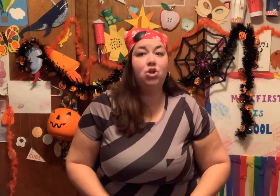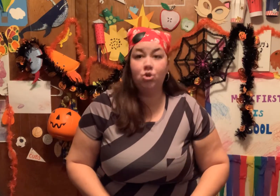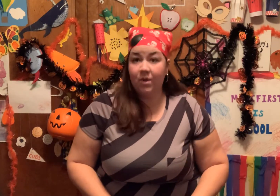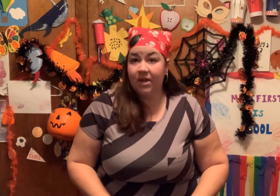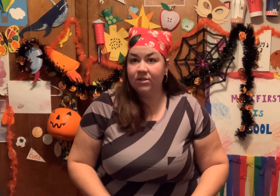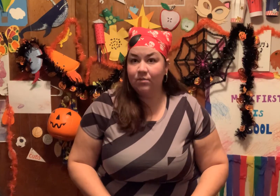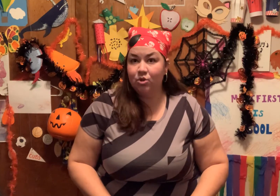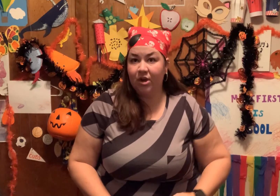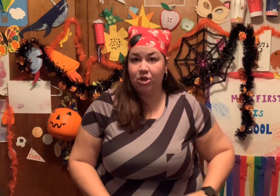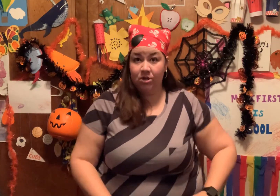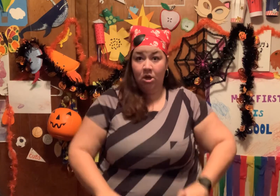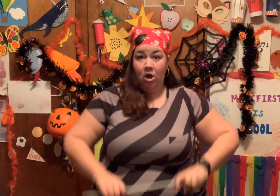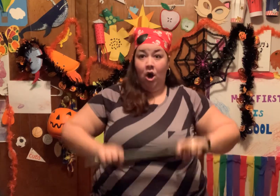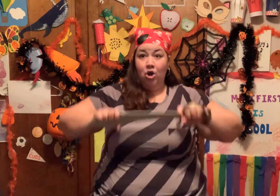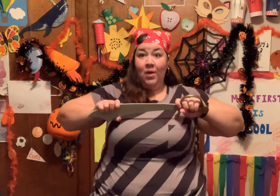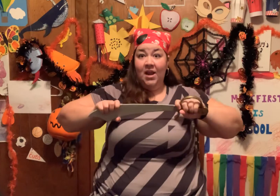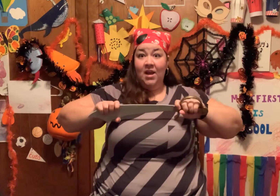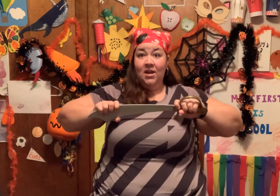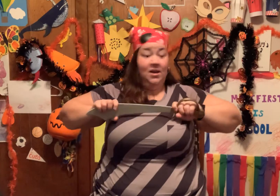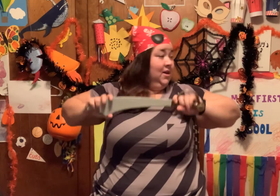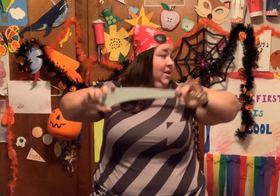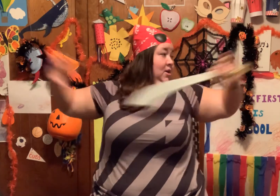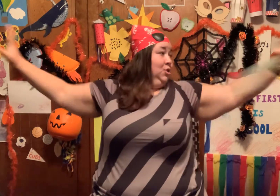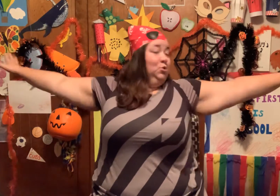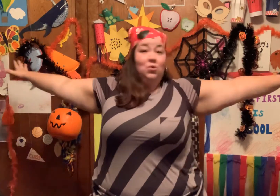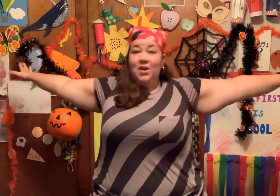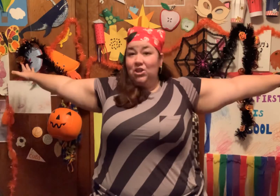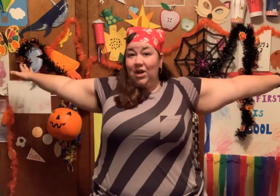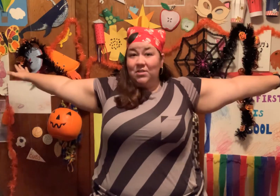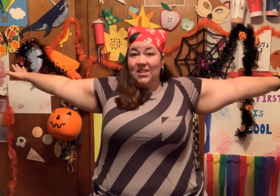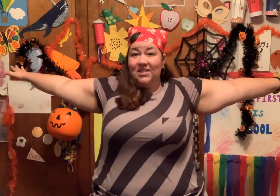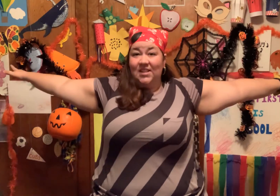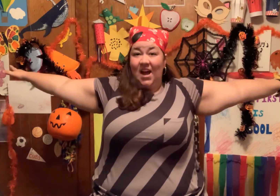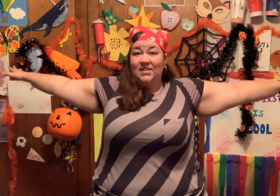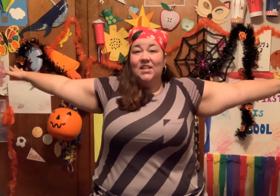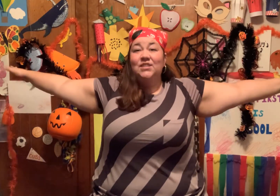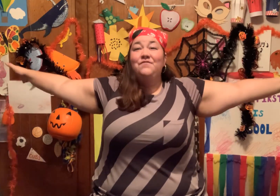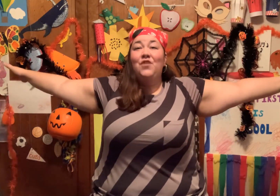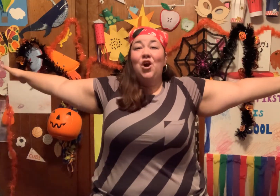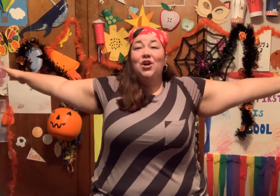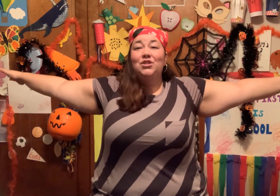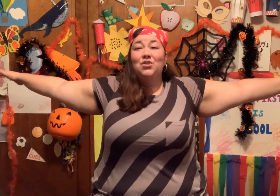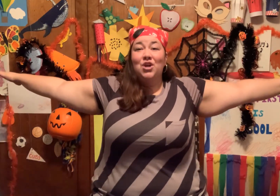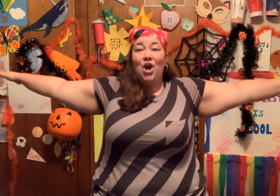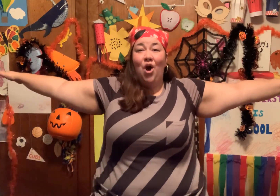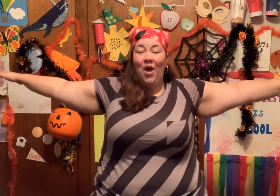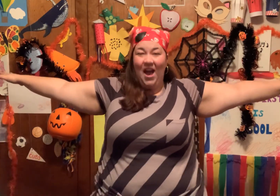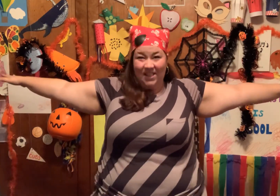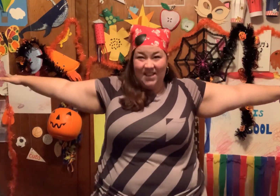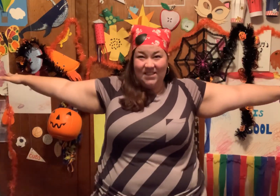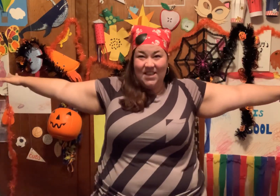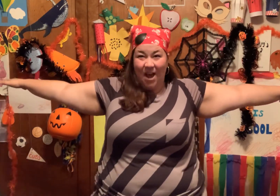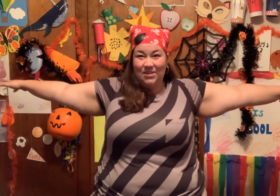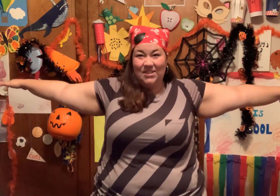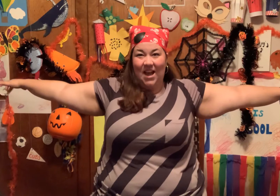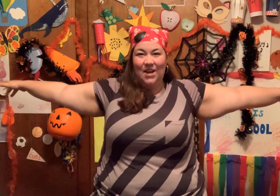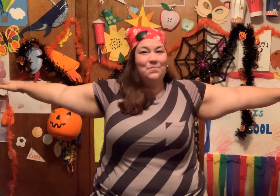doing some stretches. Are you ready? Reach out to the sides as far as you can go, and let's count to 10.